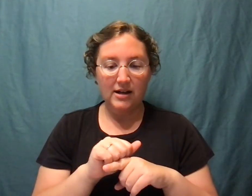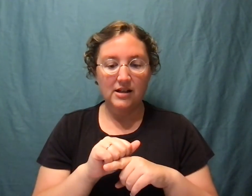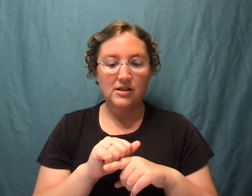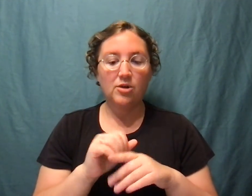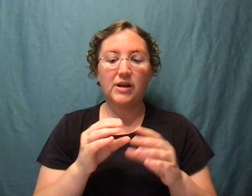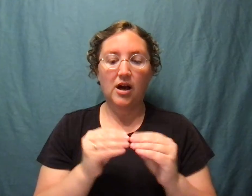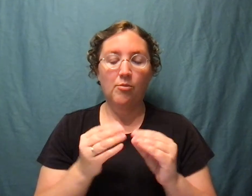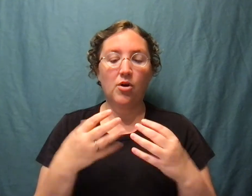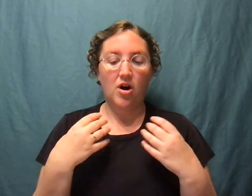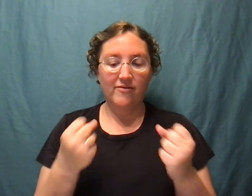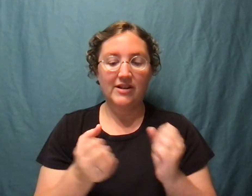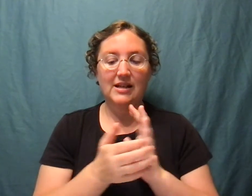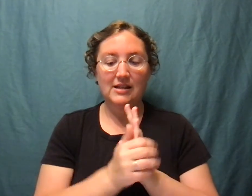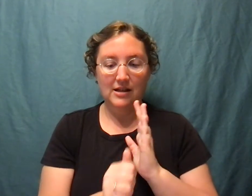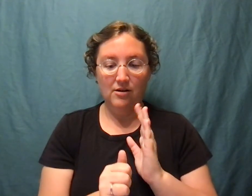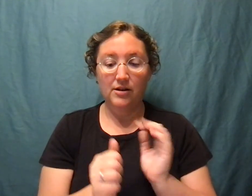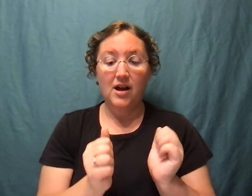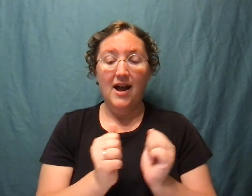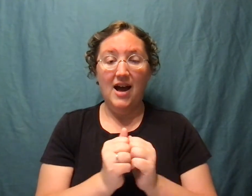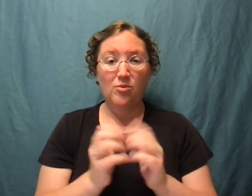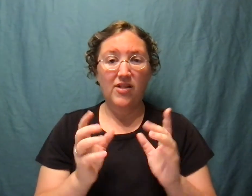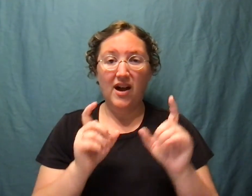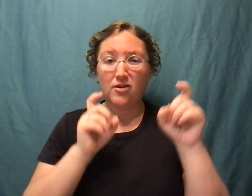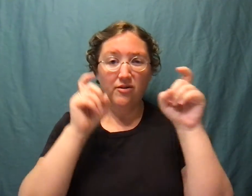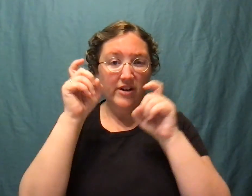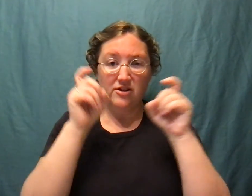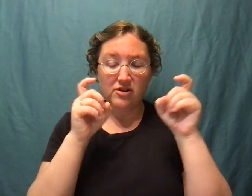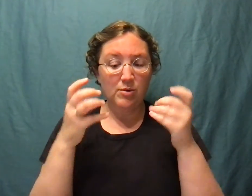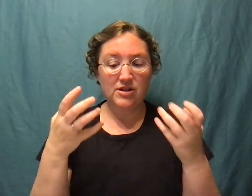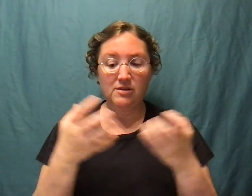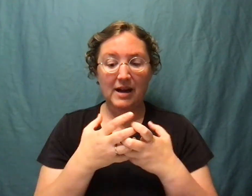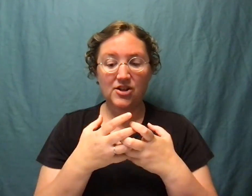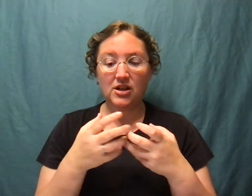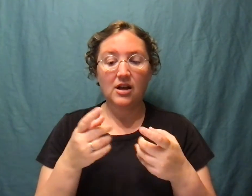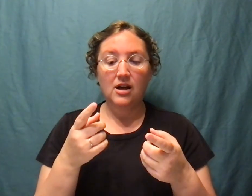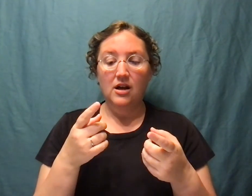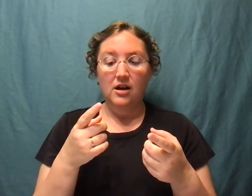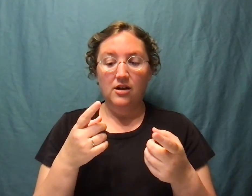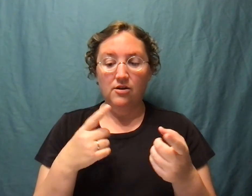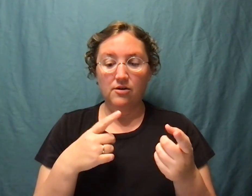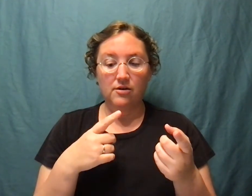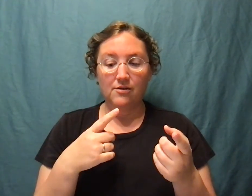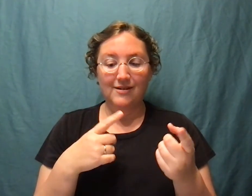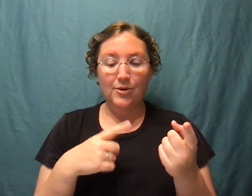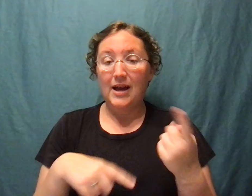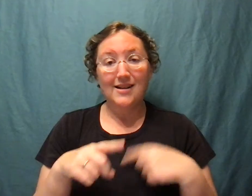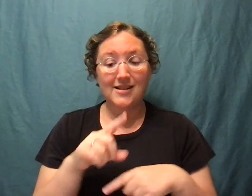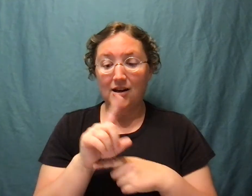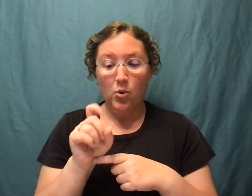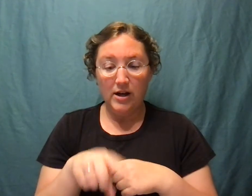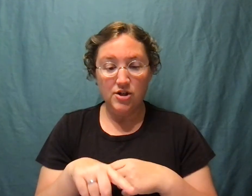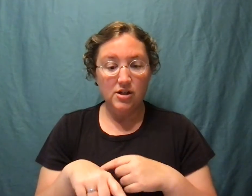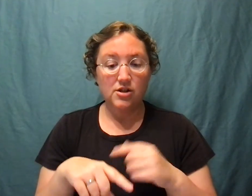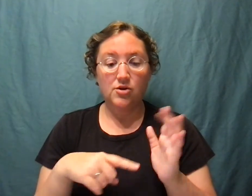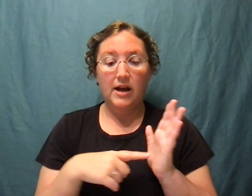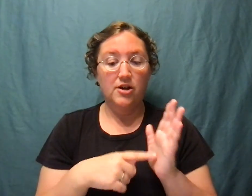practice, you'll become more confident and skilled. And without your facial expressions matching, you can't sign questions, you can't show